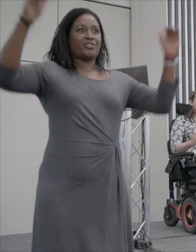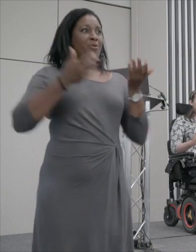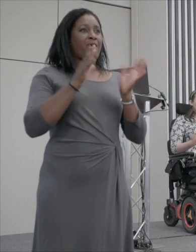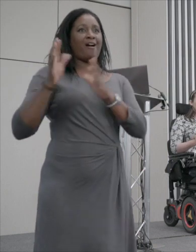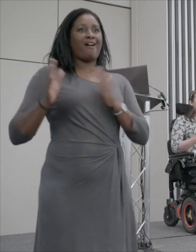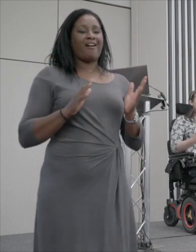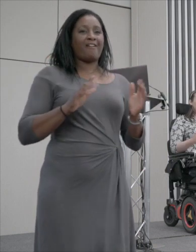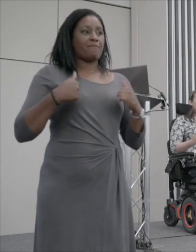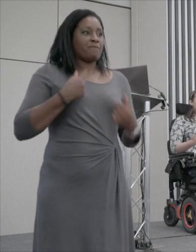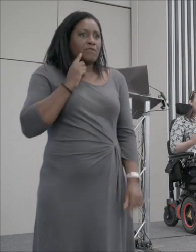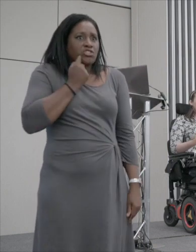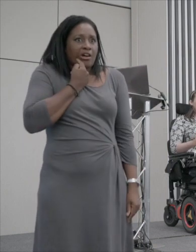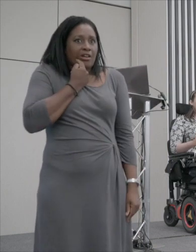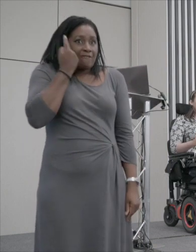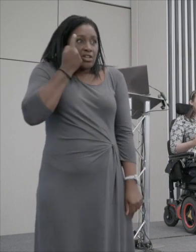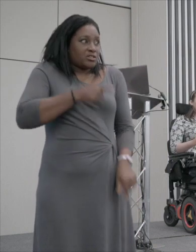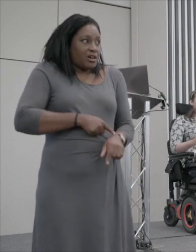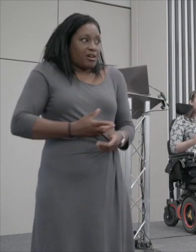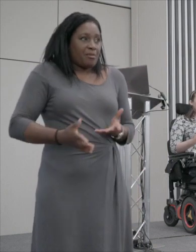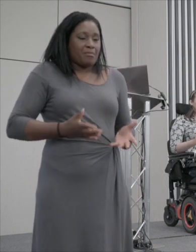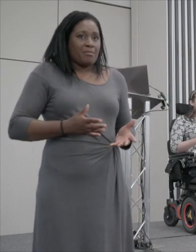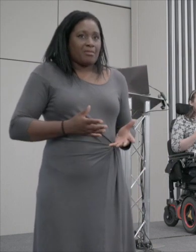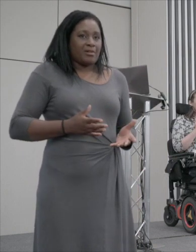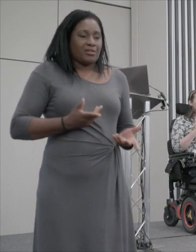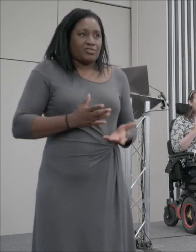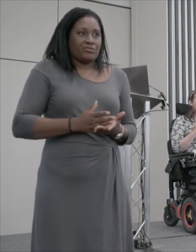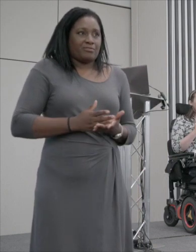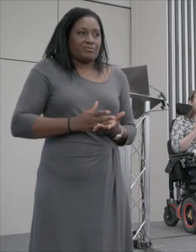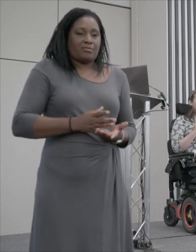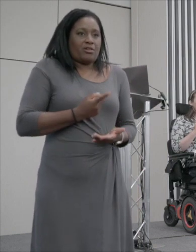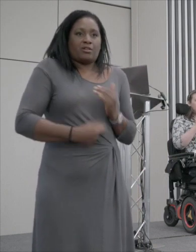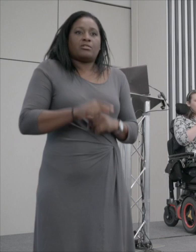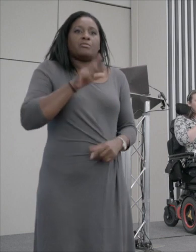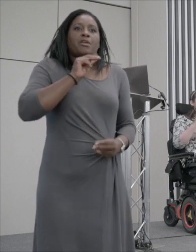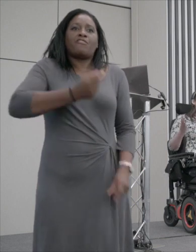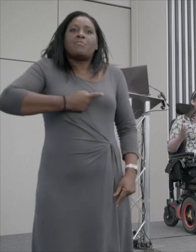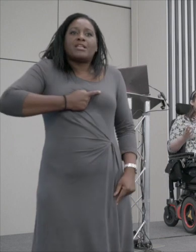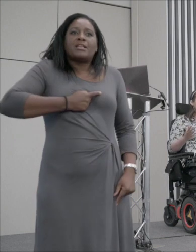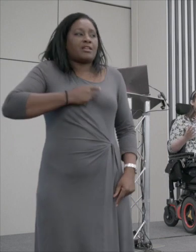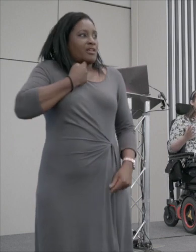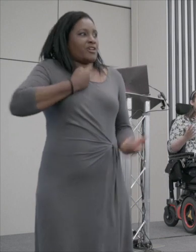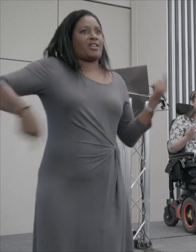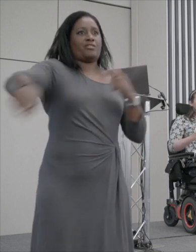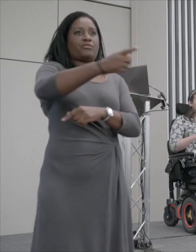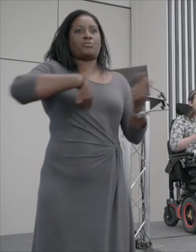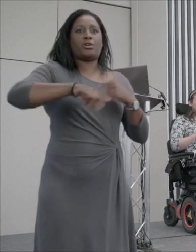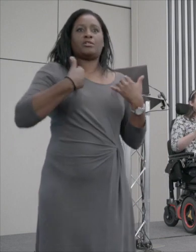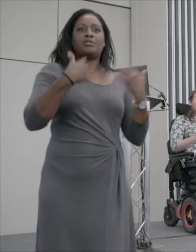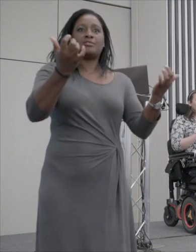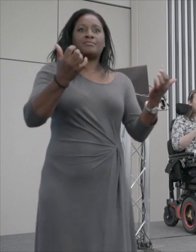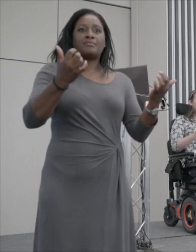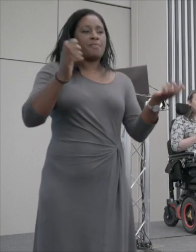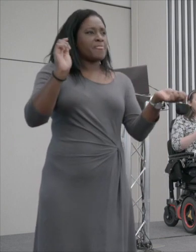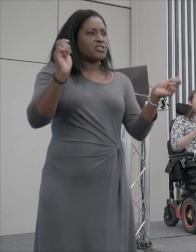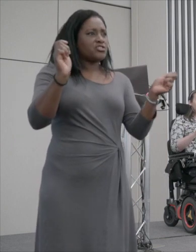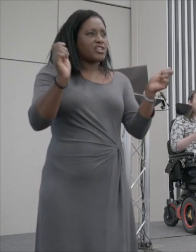so shy and had never done anything like that before, I wasn't only speaking for me, I was speaking for everybody then. And it changed